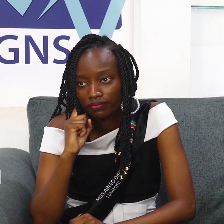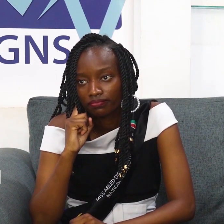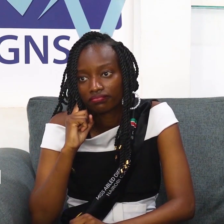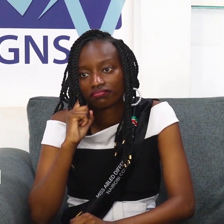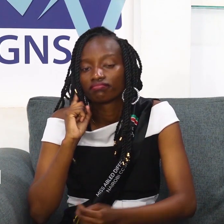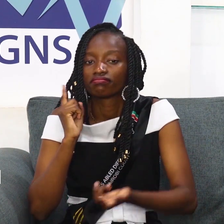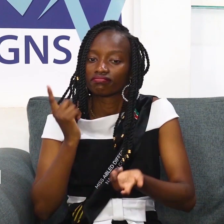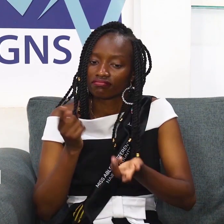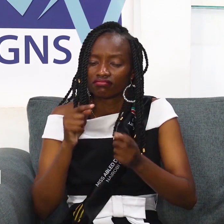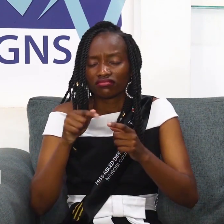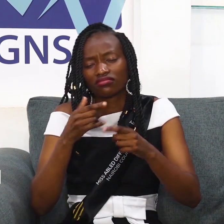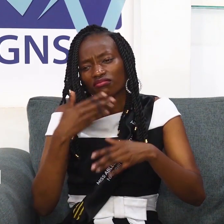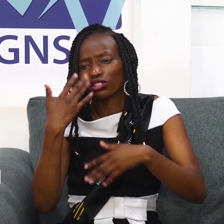for the deaf.